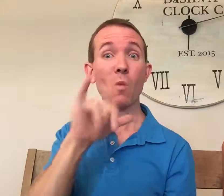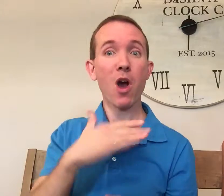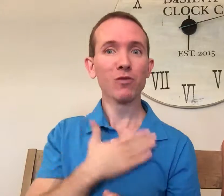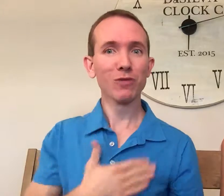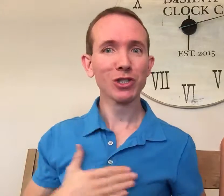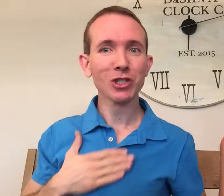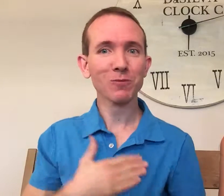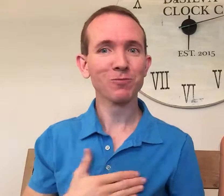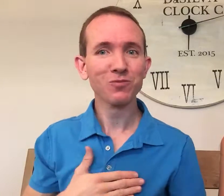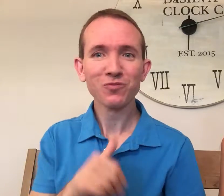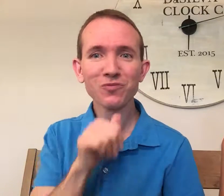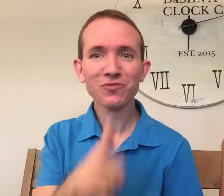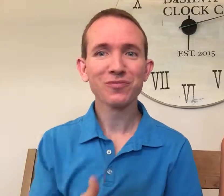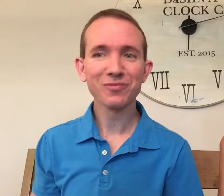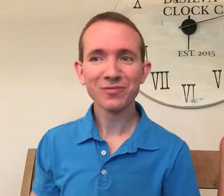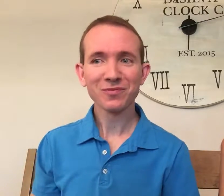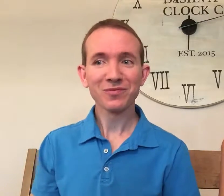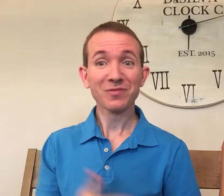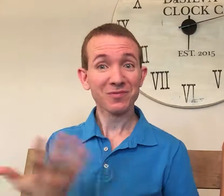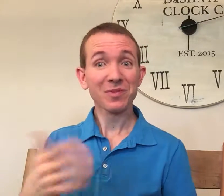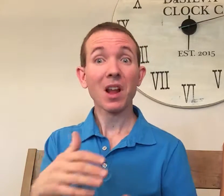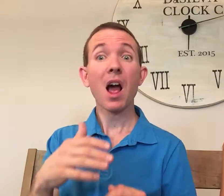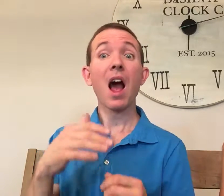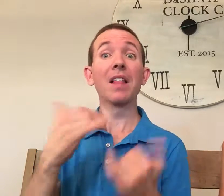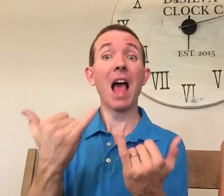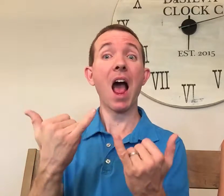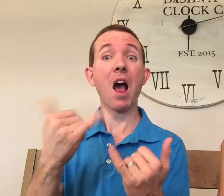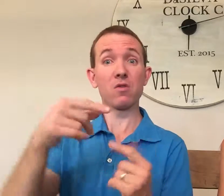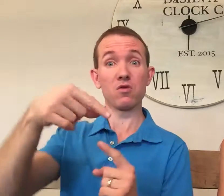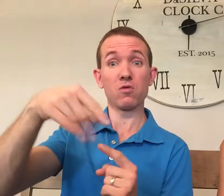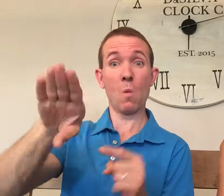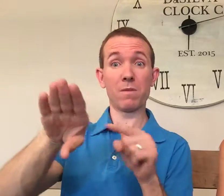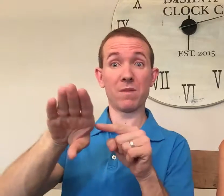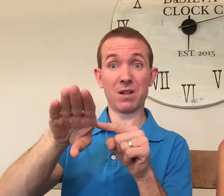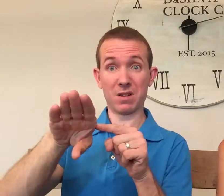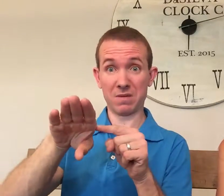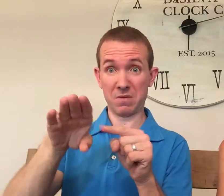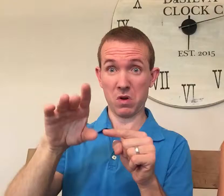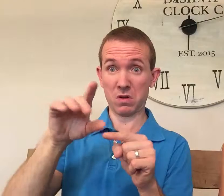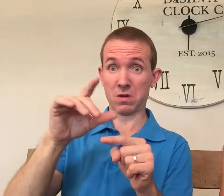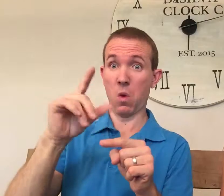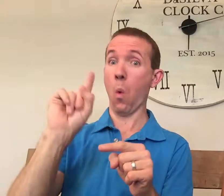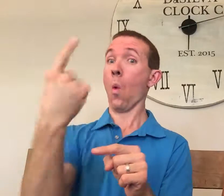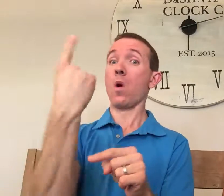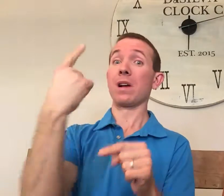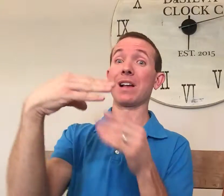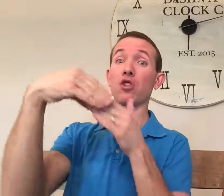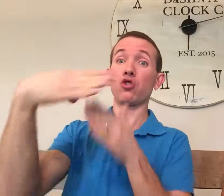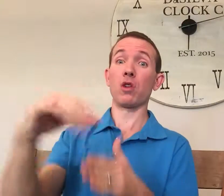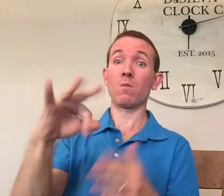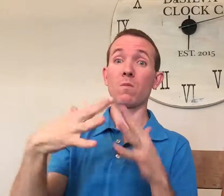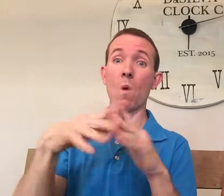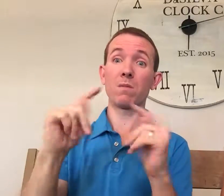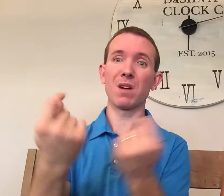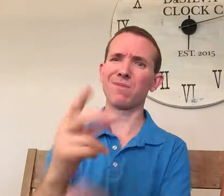people don't realize that leaders how much we really do, and we don't really get appreciated or that recognition. But with